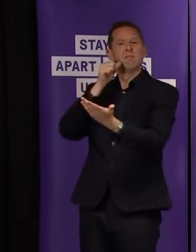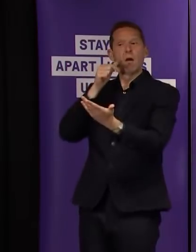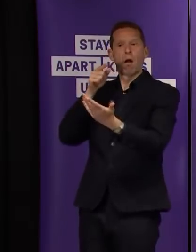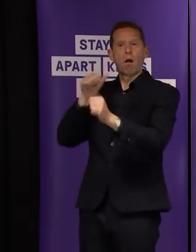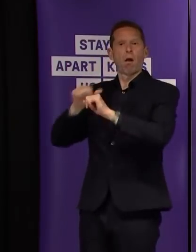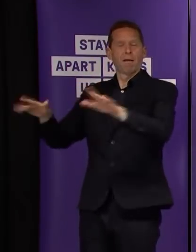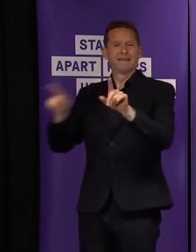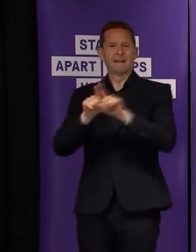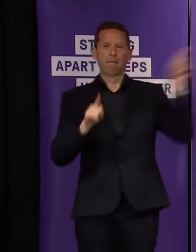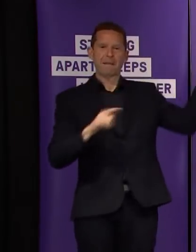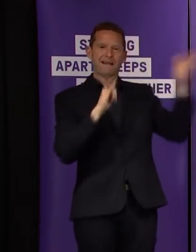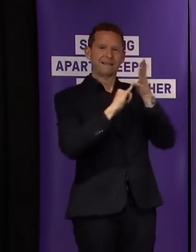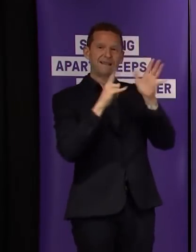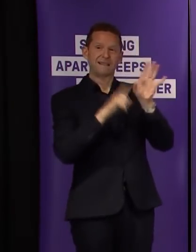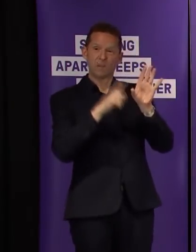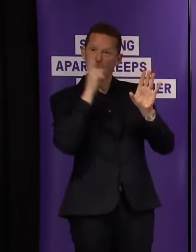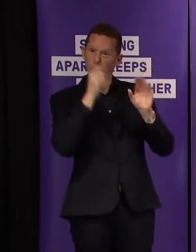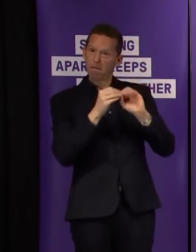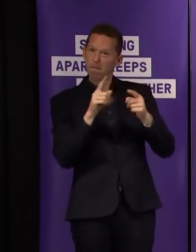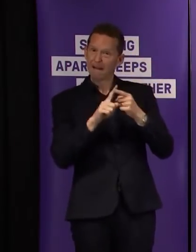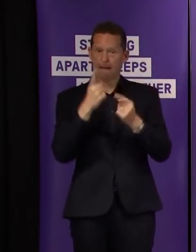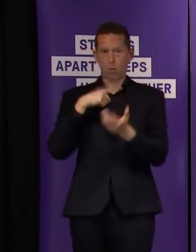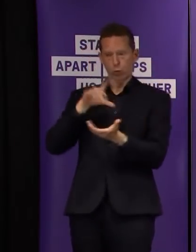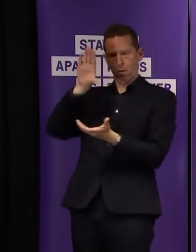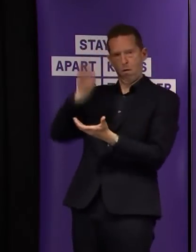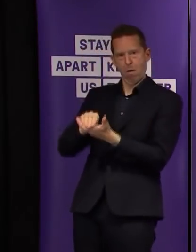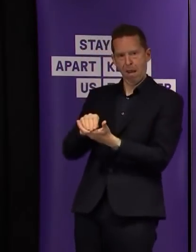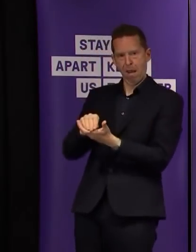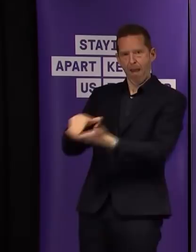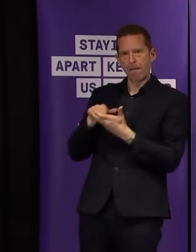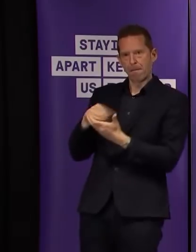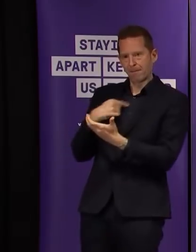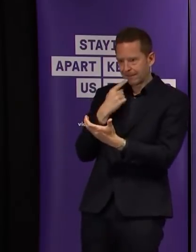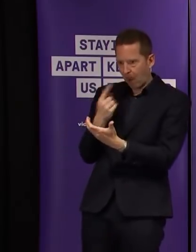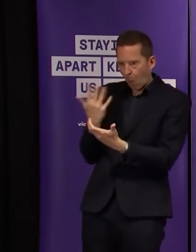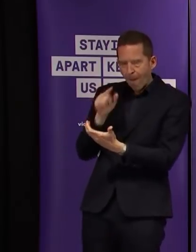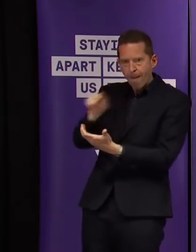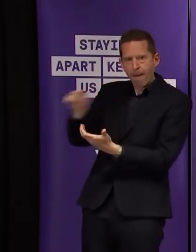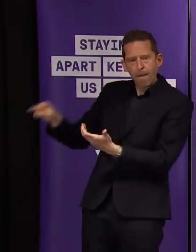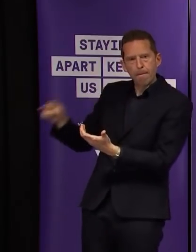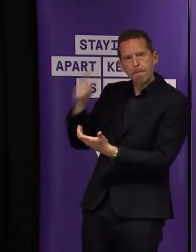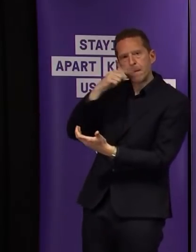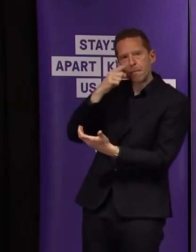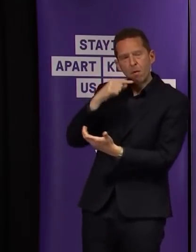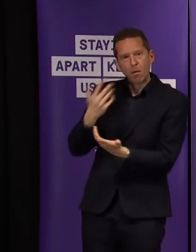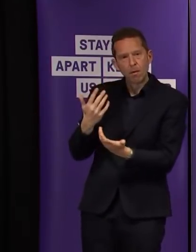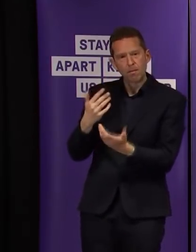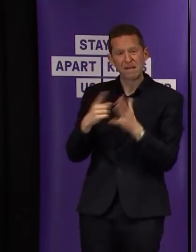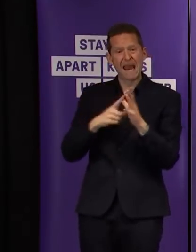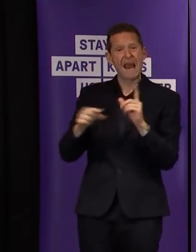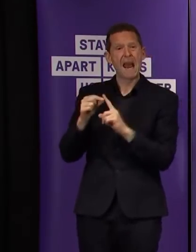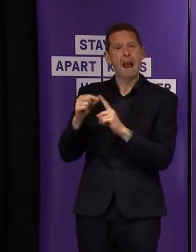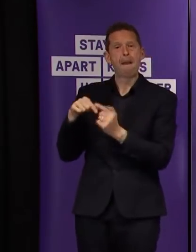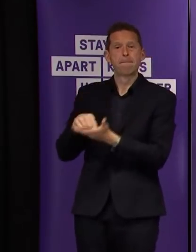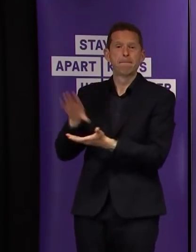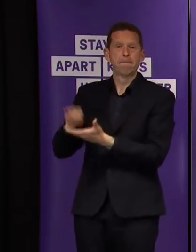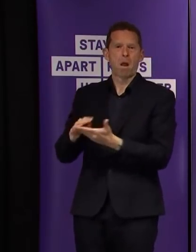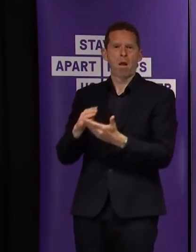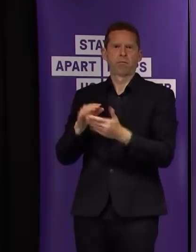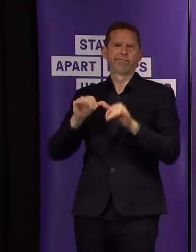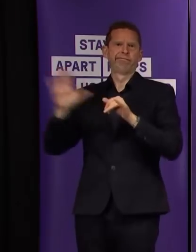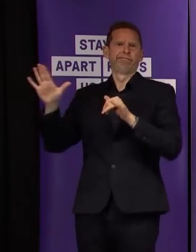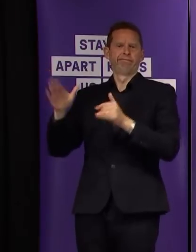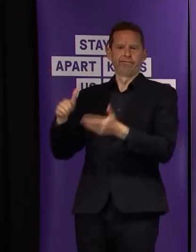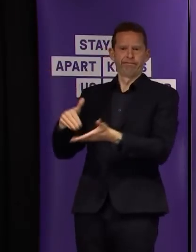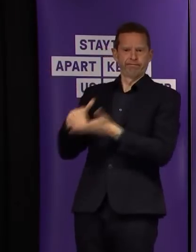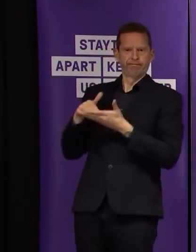And that's where masks will mean there are less of those cases, and things like the app will allow us to have even